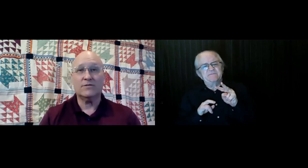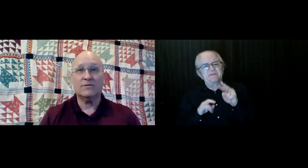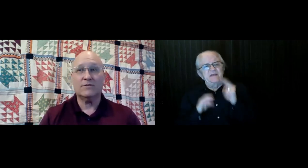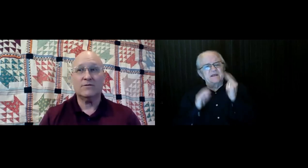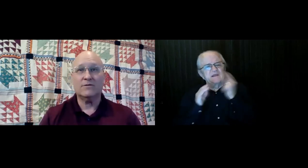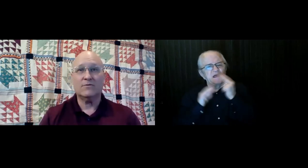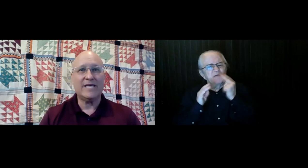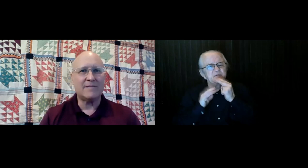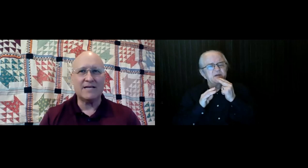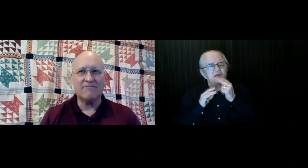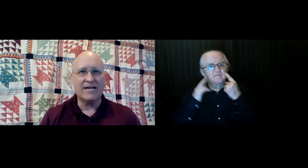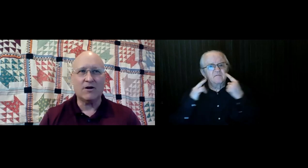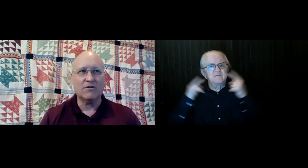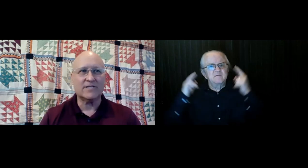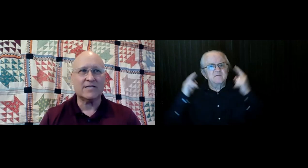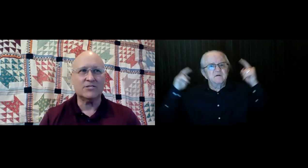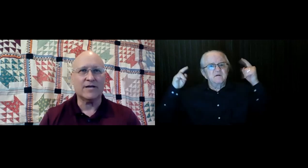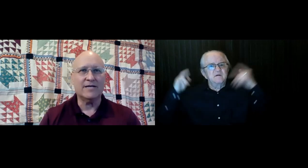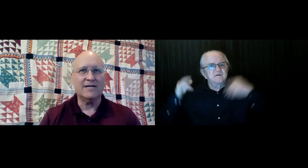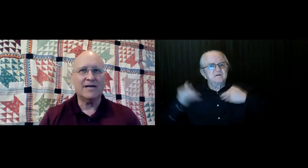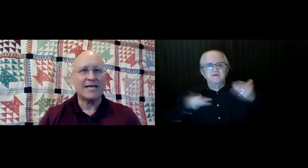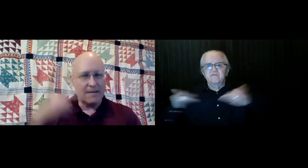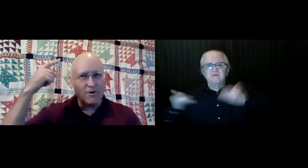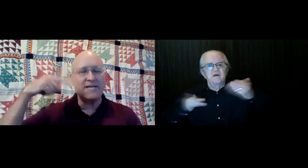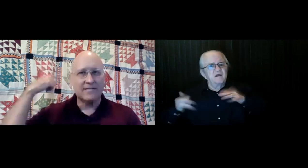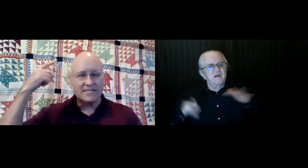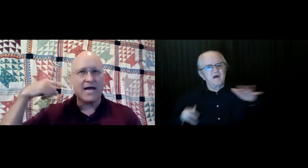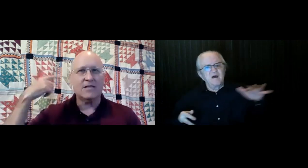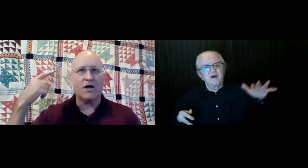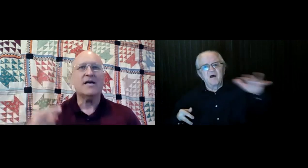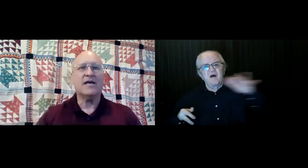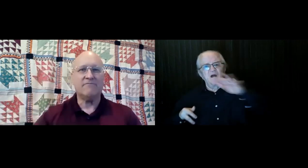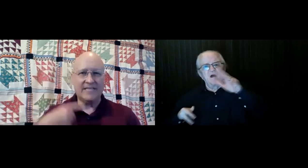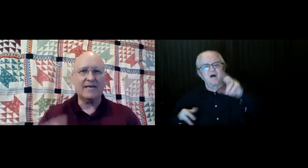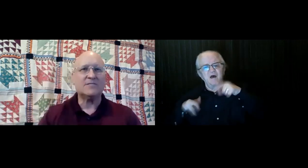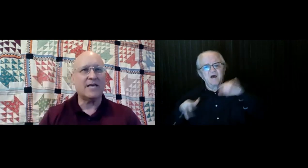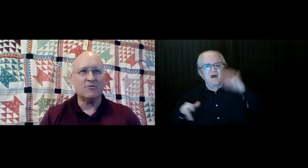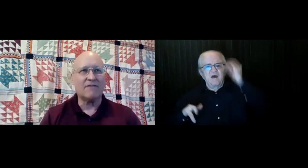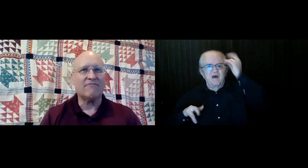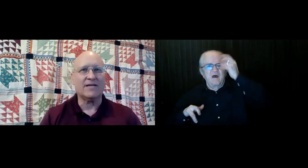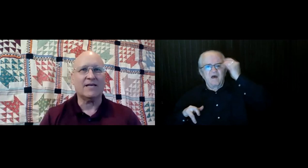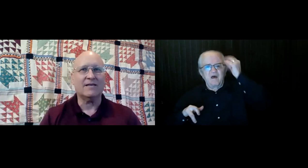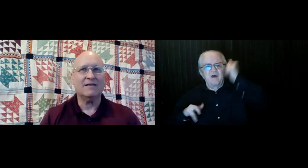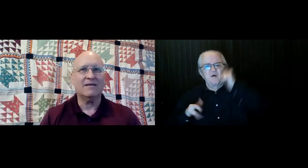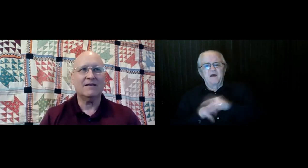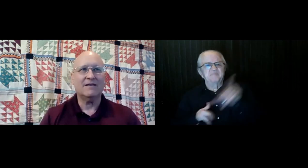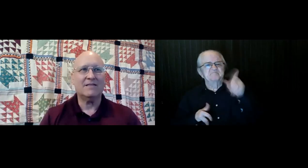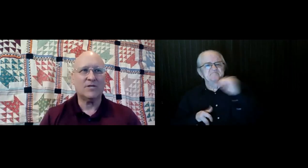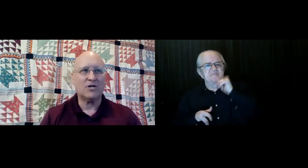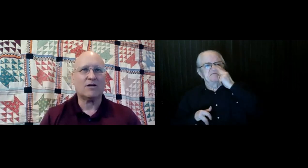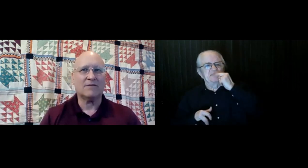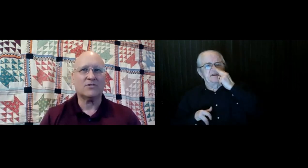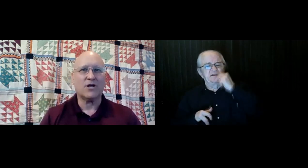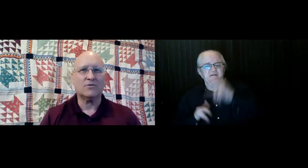worked. We kept getting invited all over the country. And I kept running this dialogue and Vicky kept saying, you're not funny. And